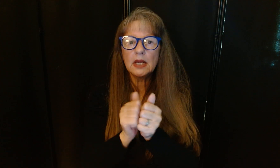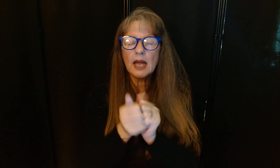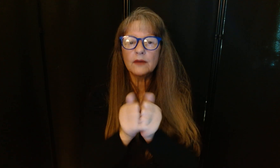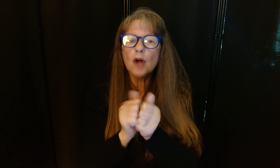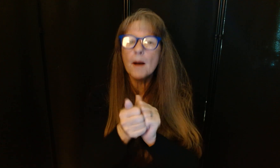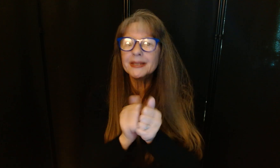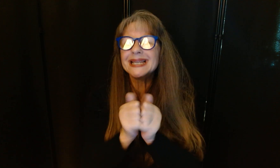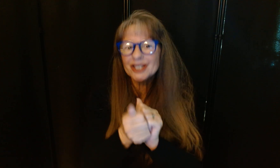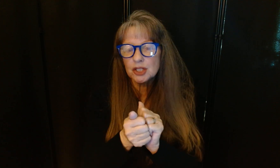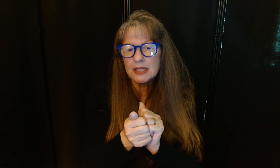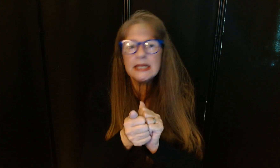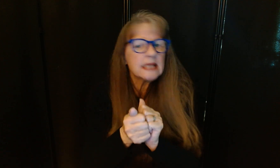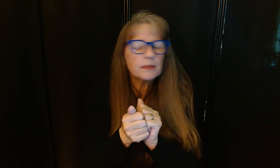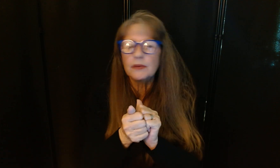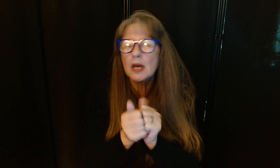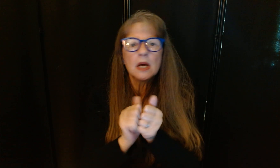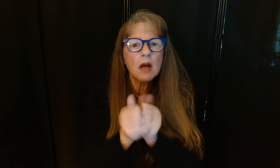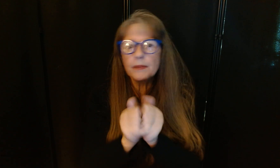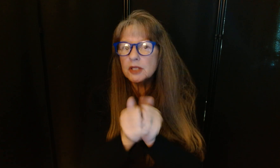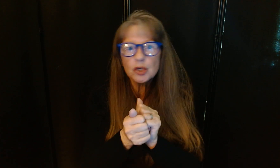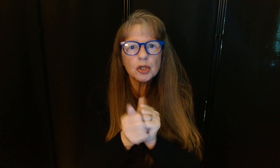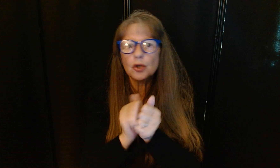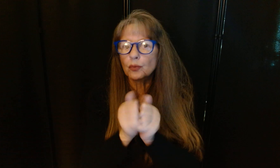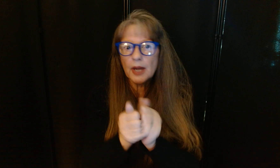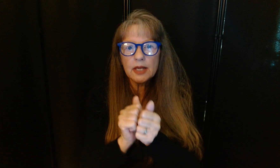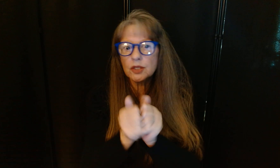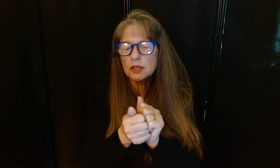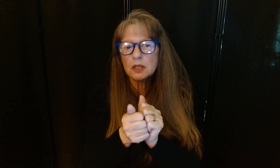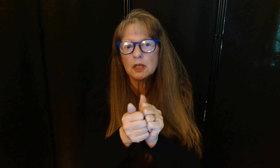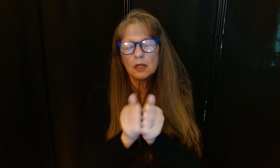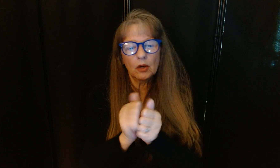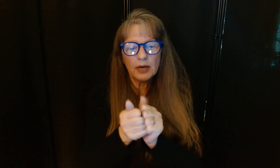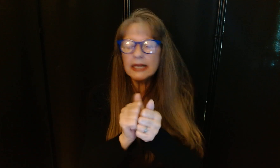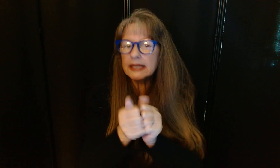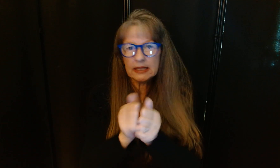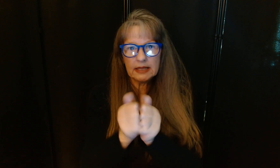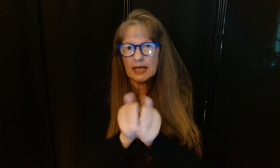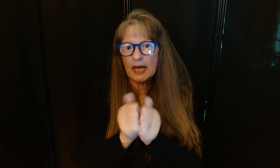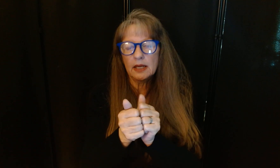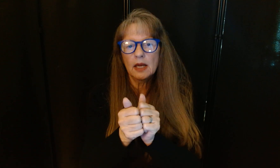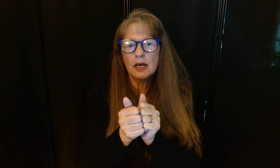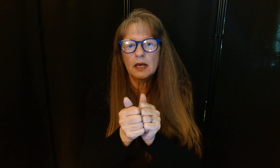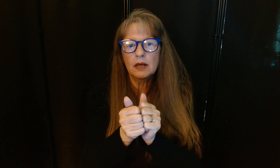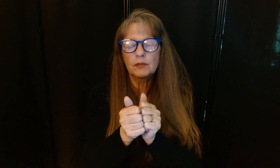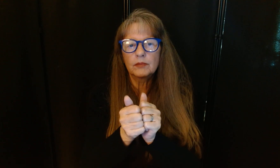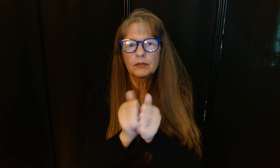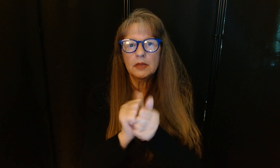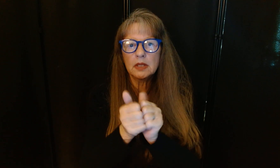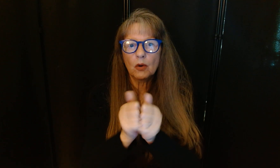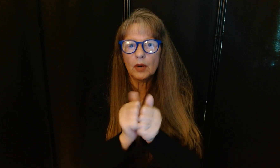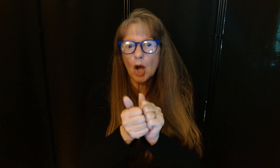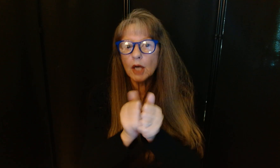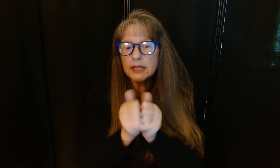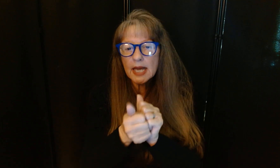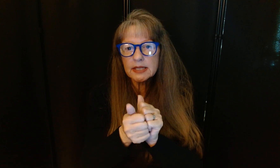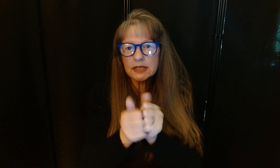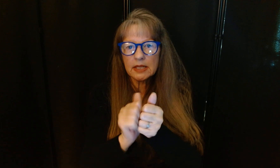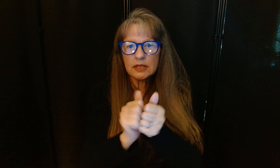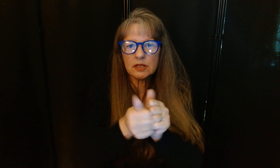of competition, any type of competition or race or anything like that, or a contest. It's this